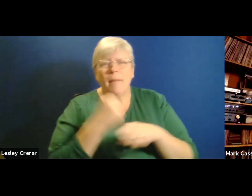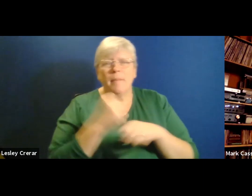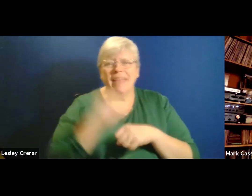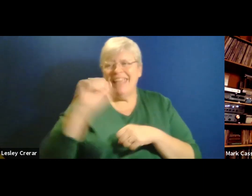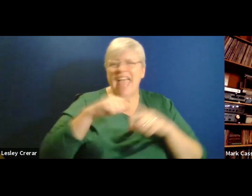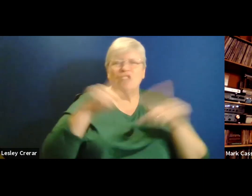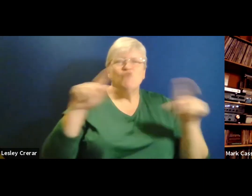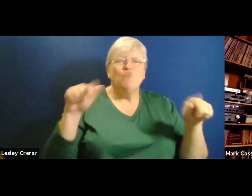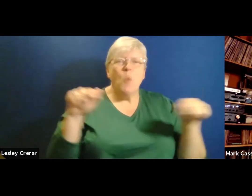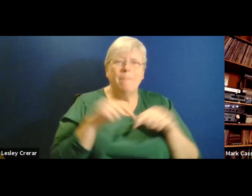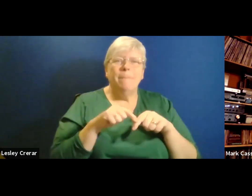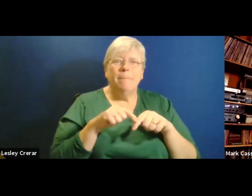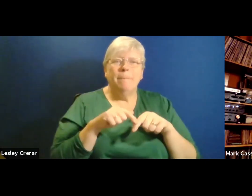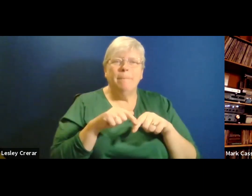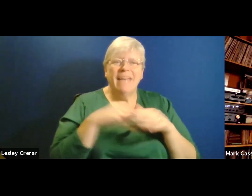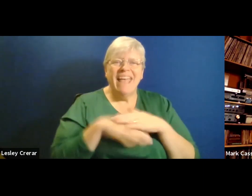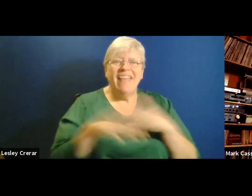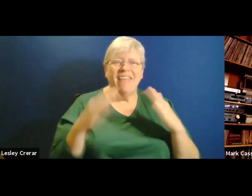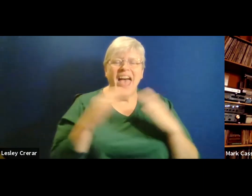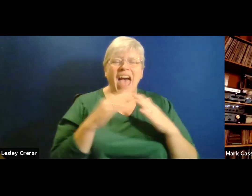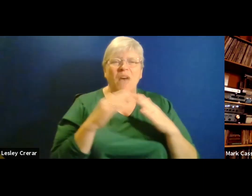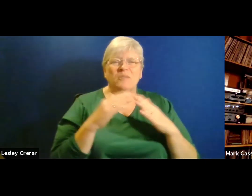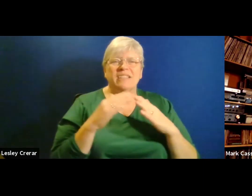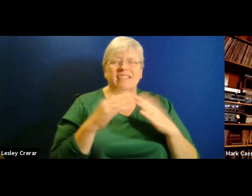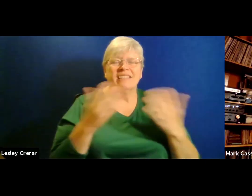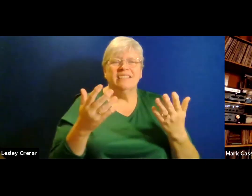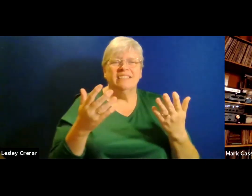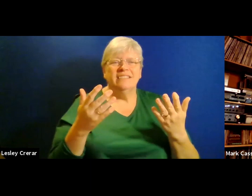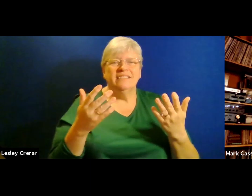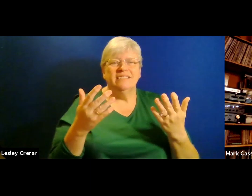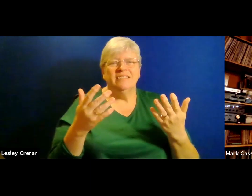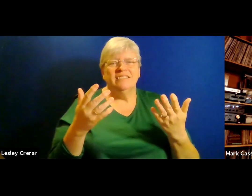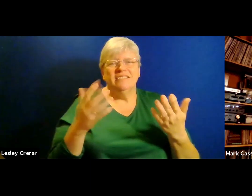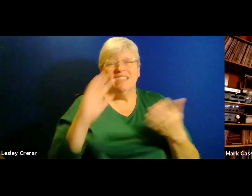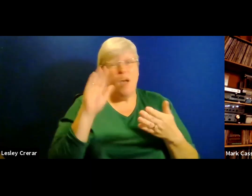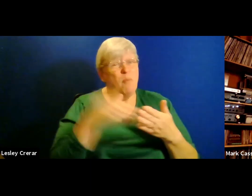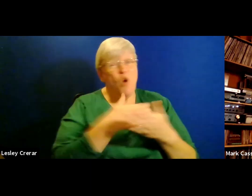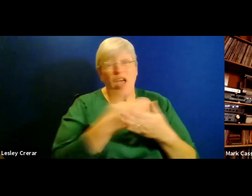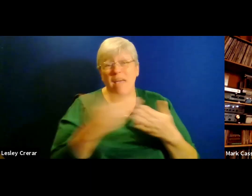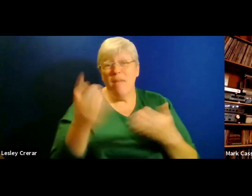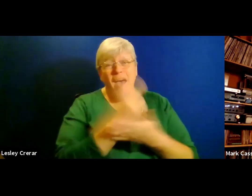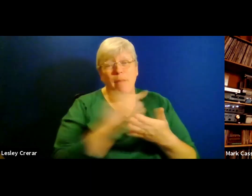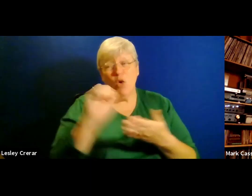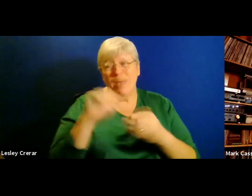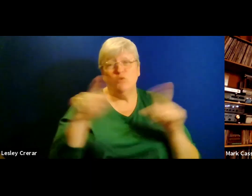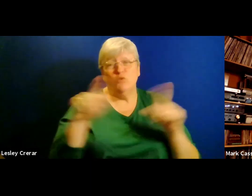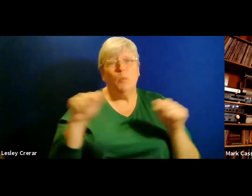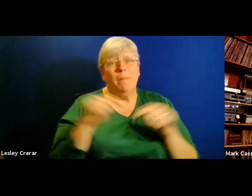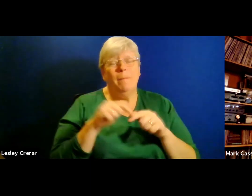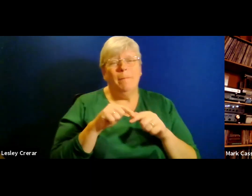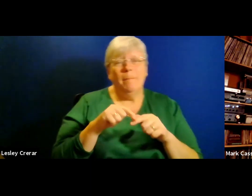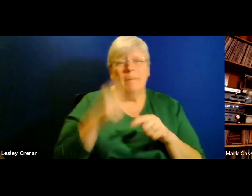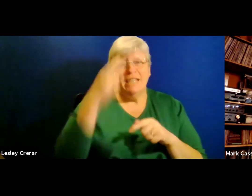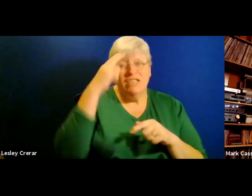the spare room in the house. So this is just a poem about redecorating his room. It's